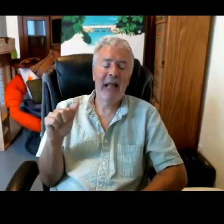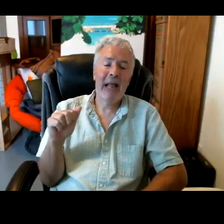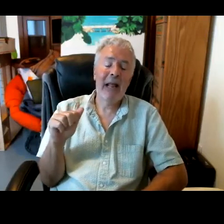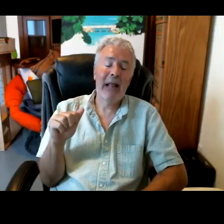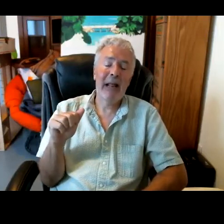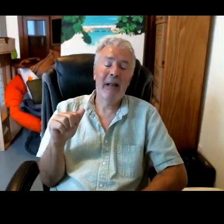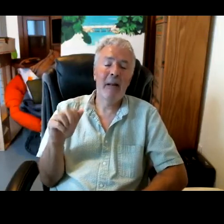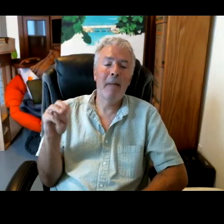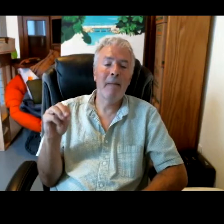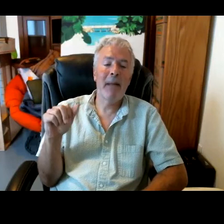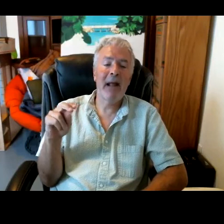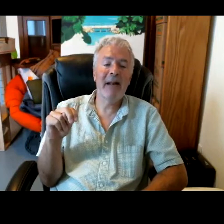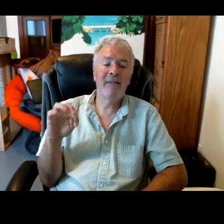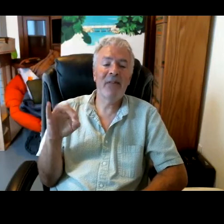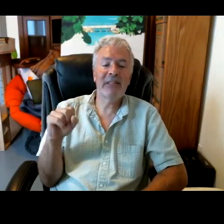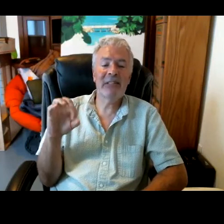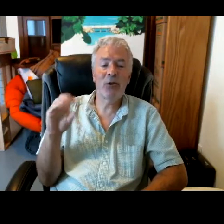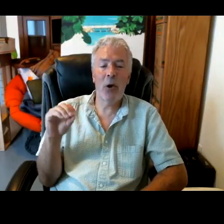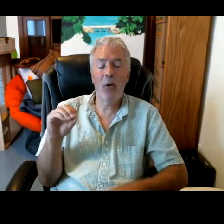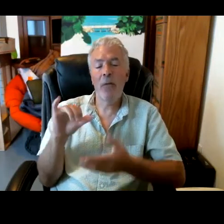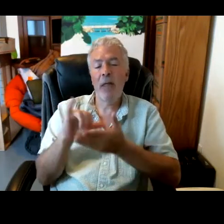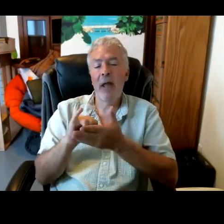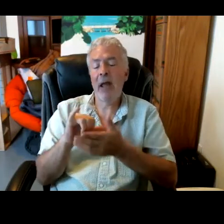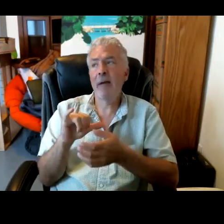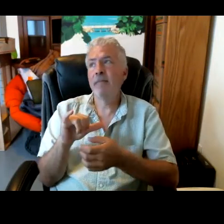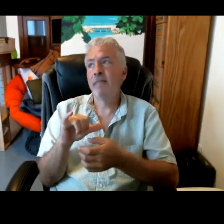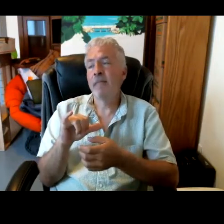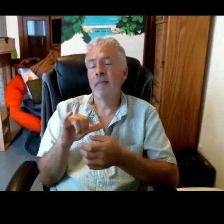this is Tony here. I'll go ahead and take care of that. DVA,